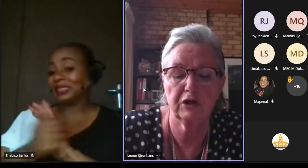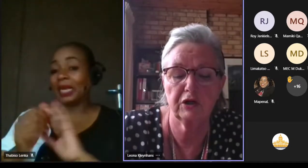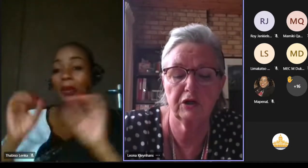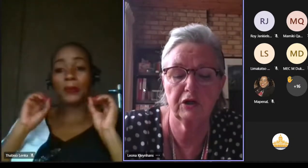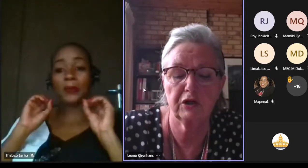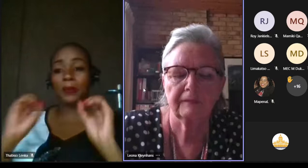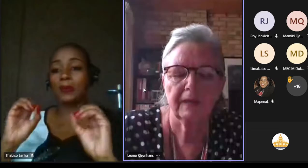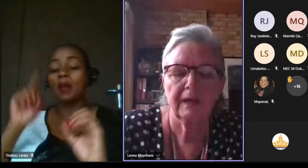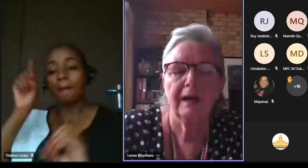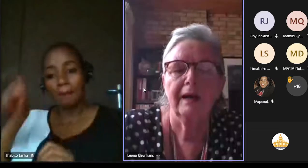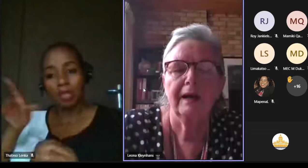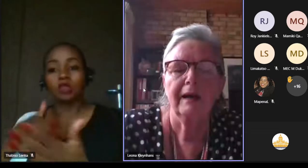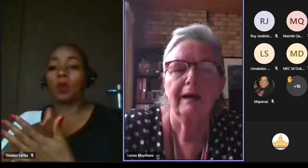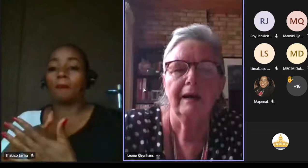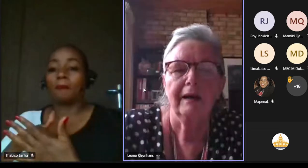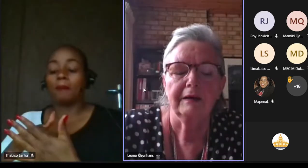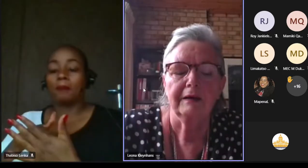be stopped.